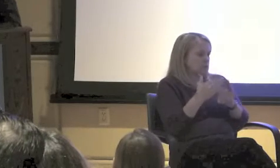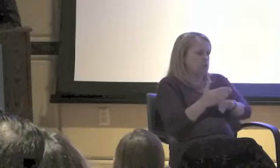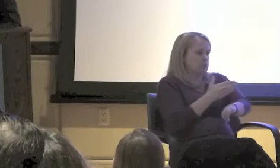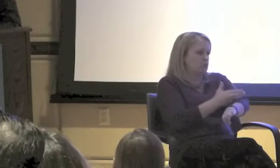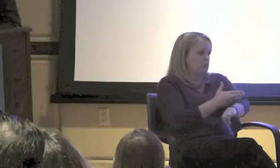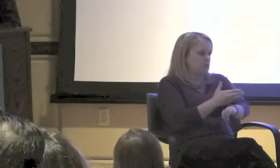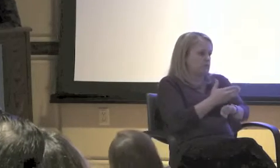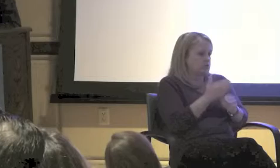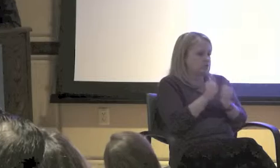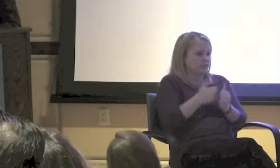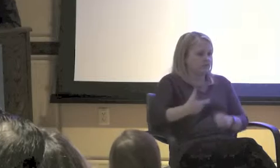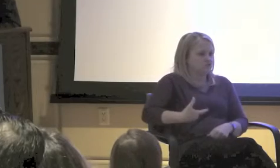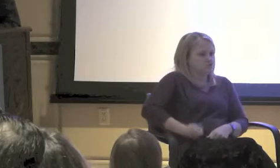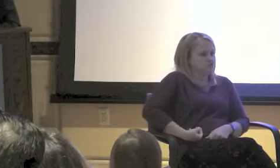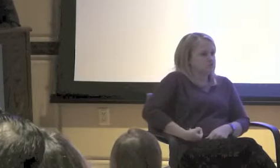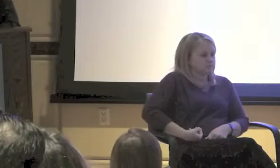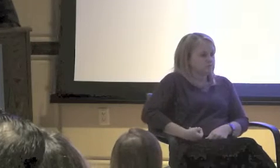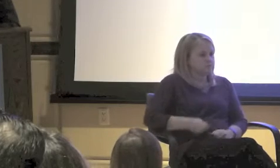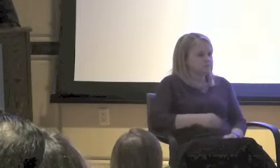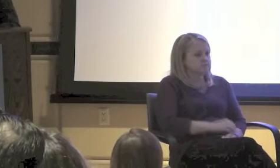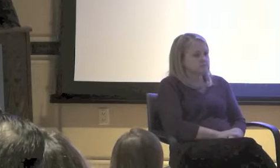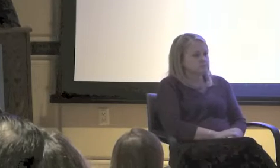improve that by injecting some deflux.